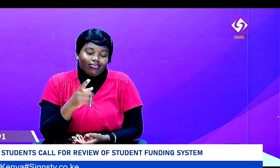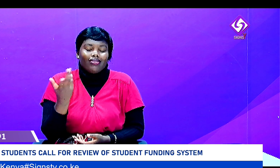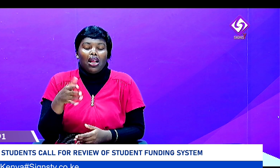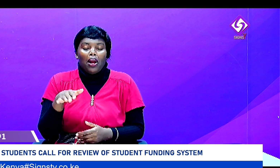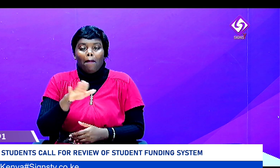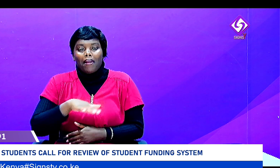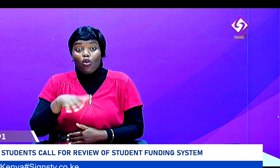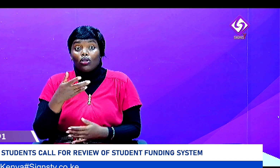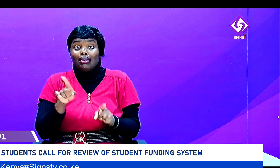backgrounds.